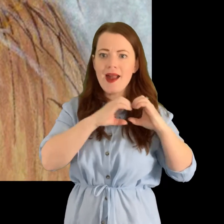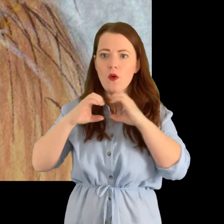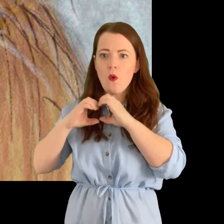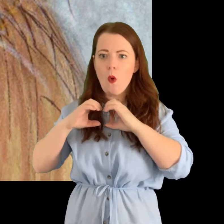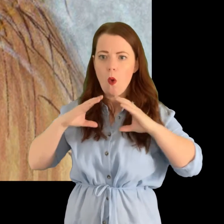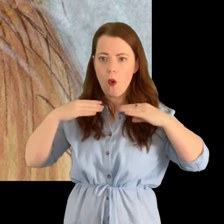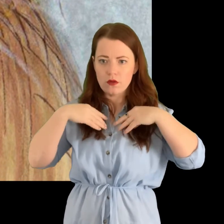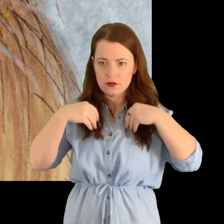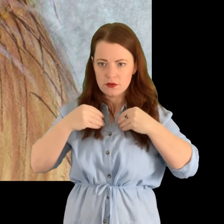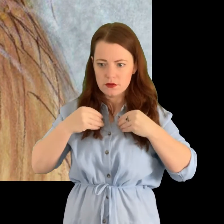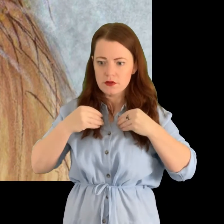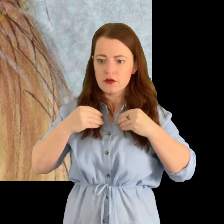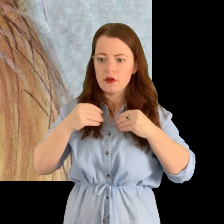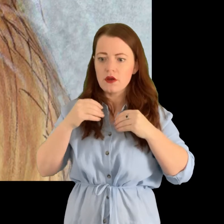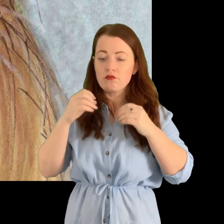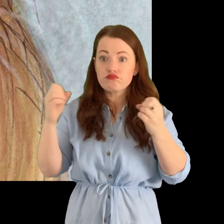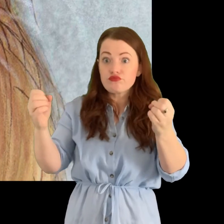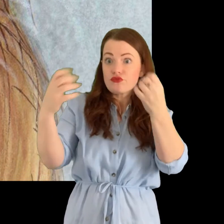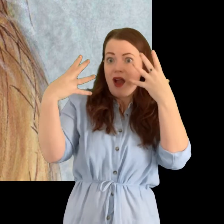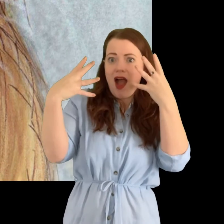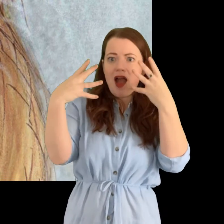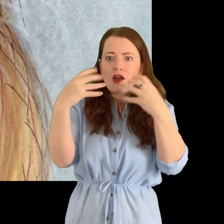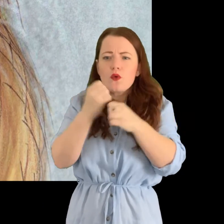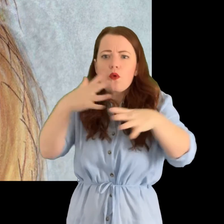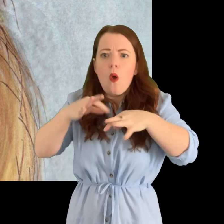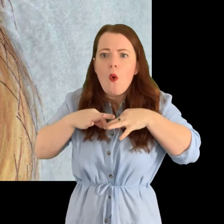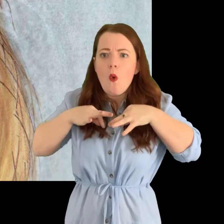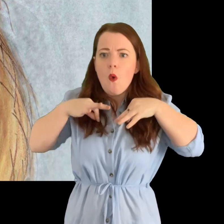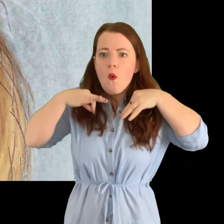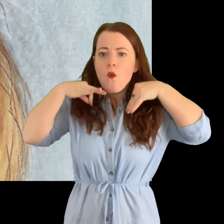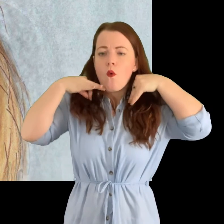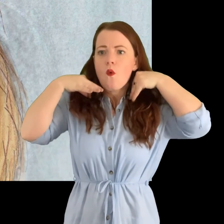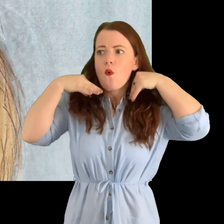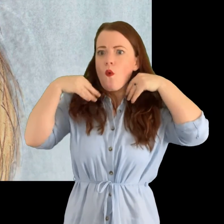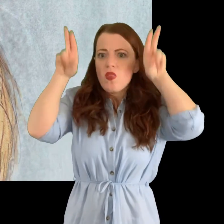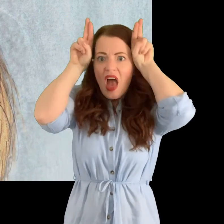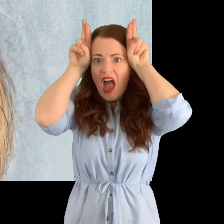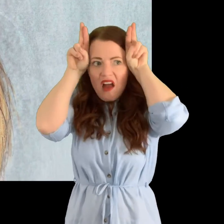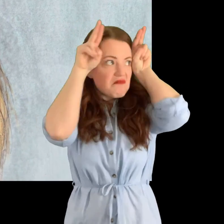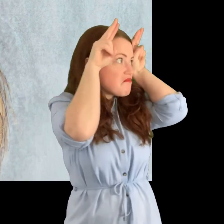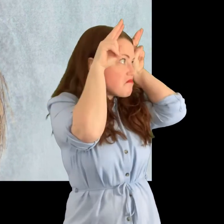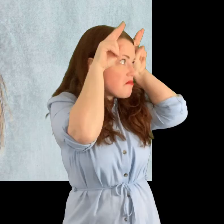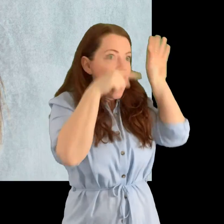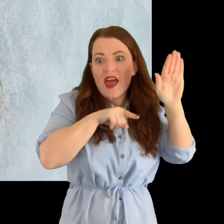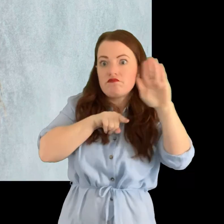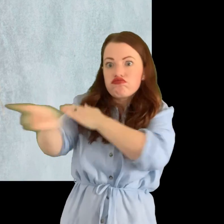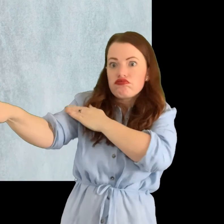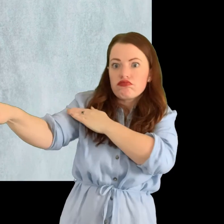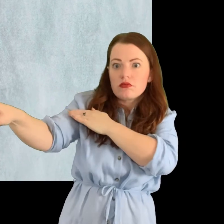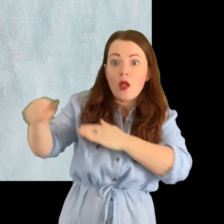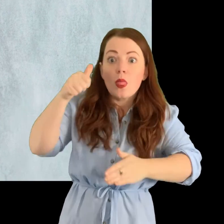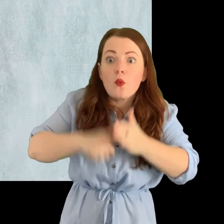2 golden acorns, glinting in the sunlight upon a golden chain, and the hare it turned and